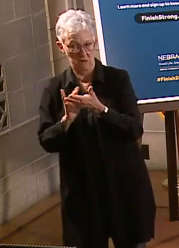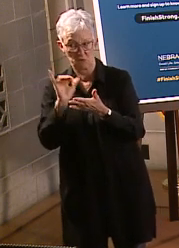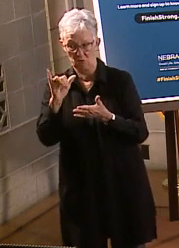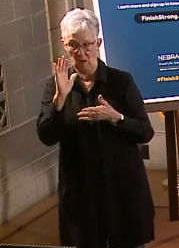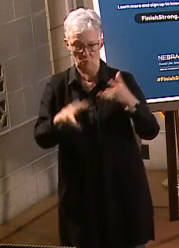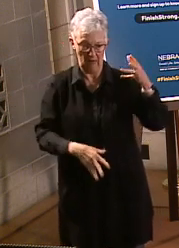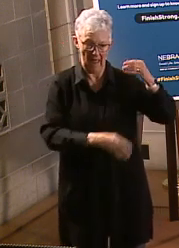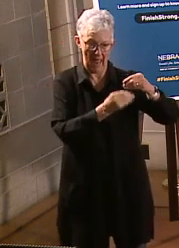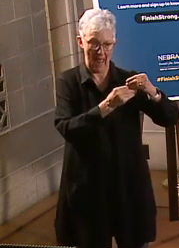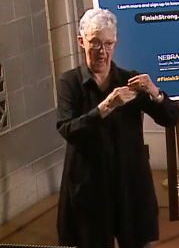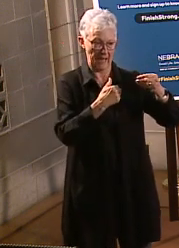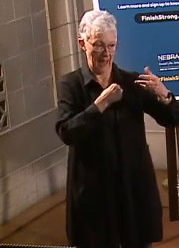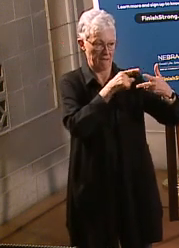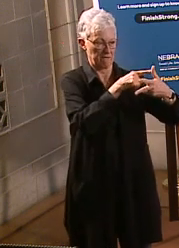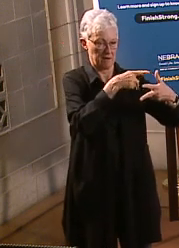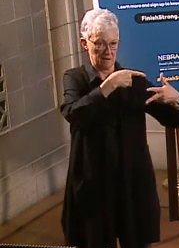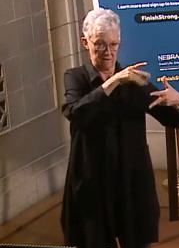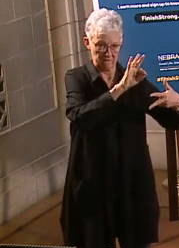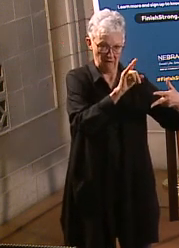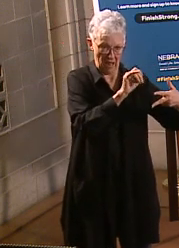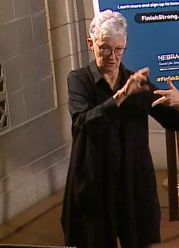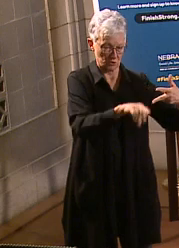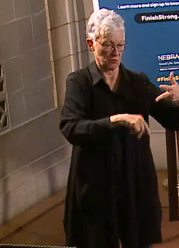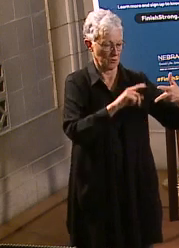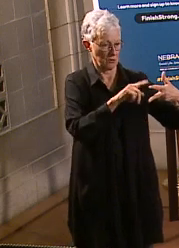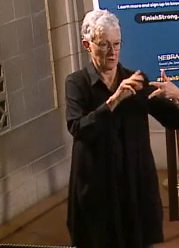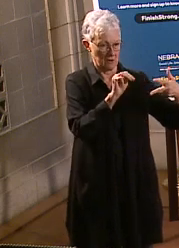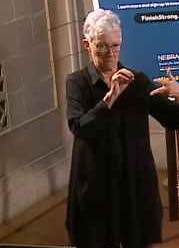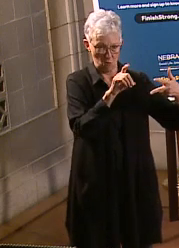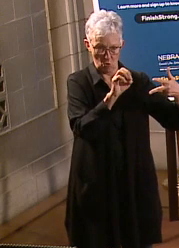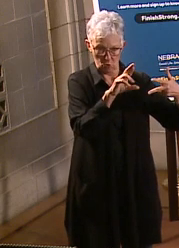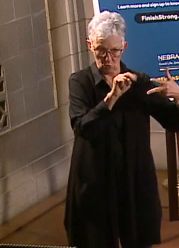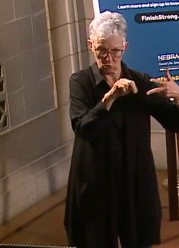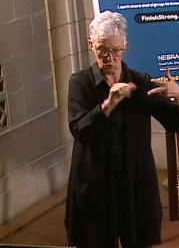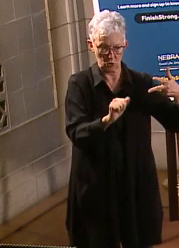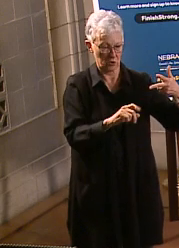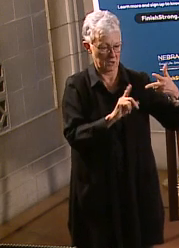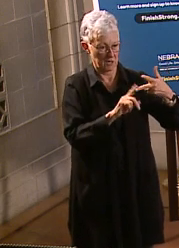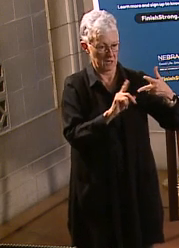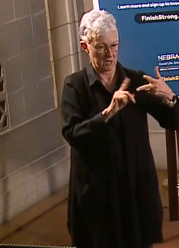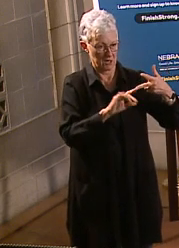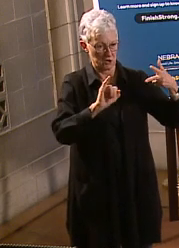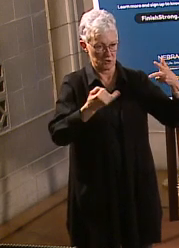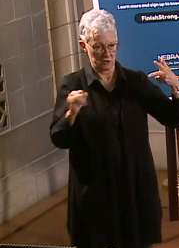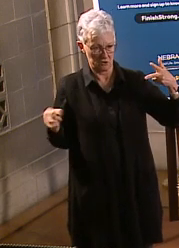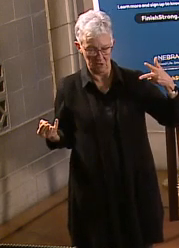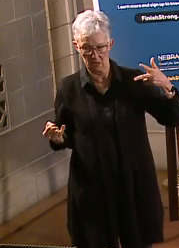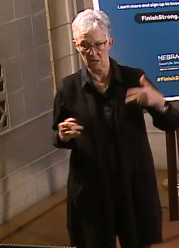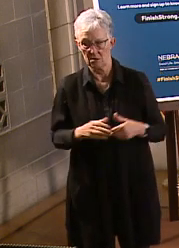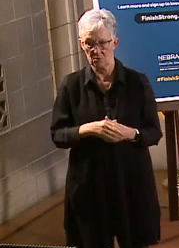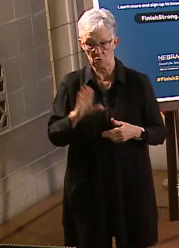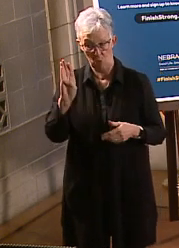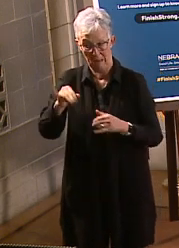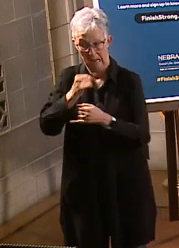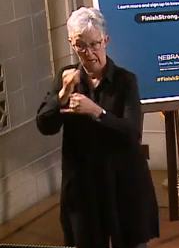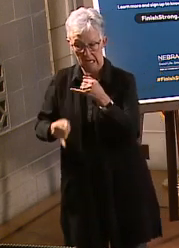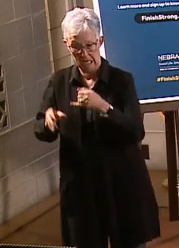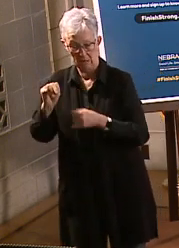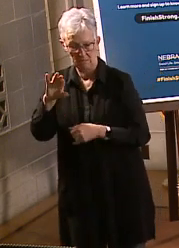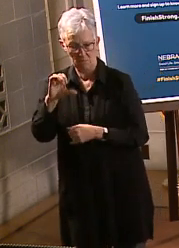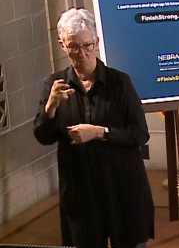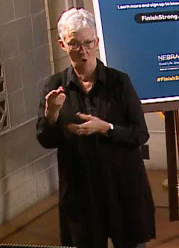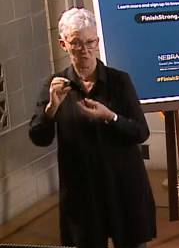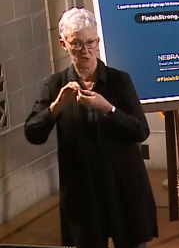Pfizer. And remember, Moderna is supposed to deliver 100 million by the end of March, and Pfizer 120 million by the end of March. So you can see